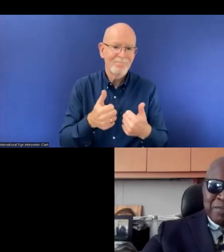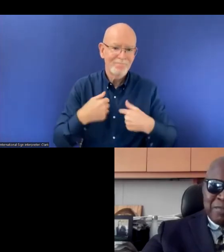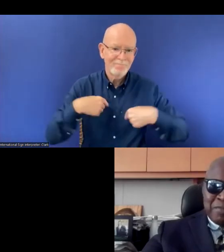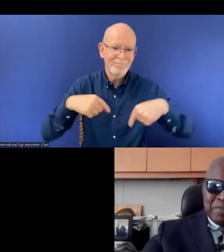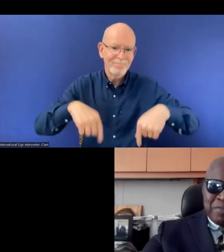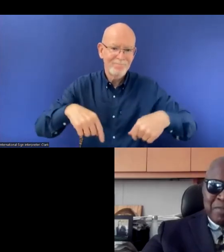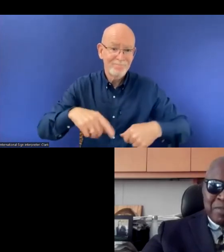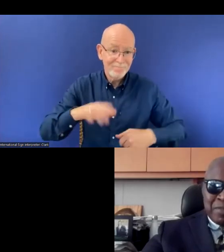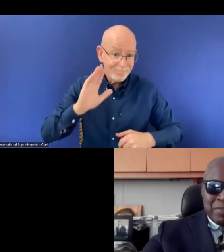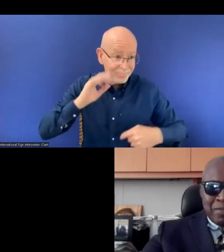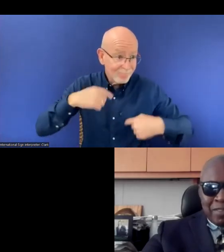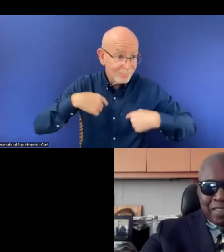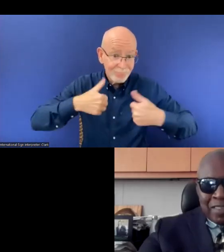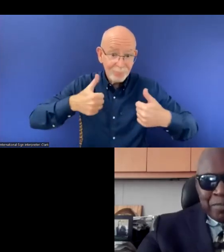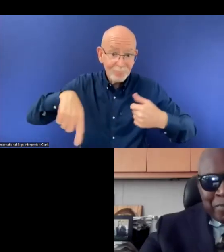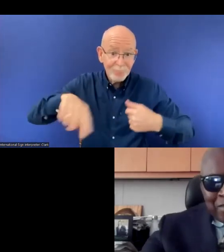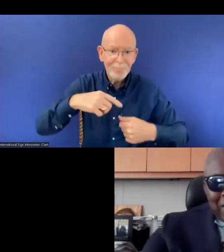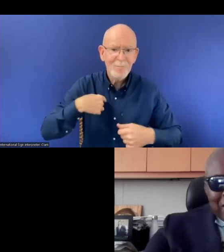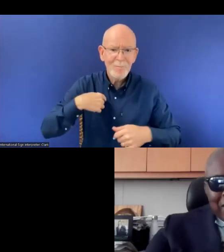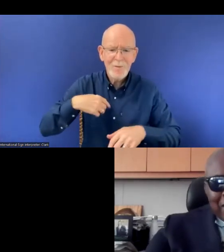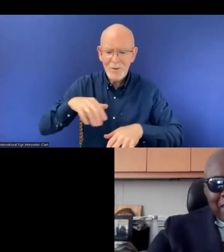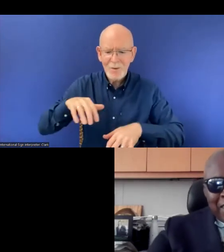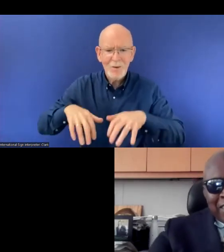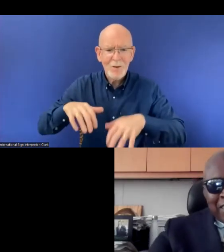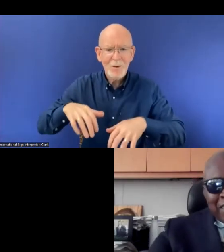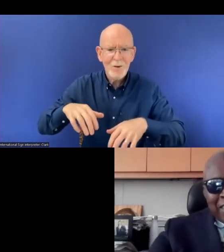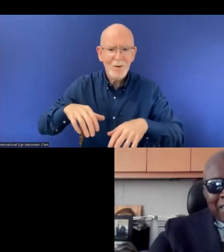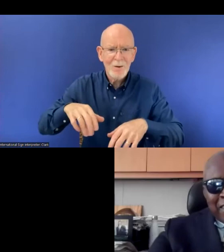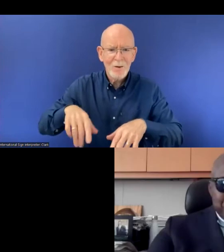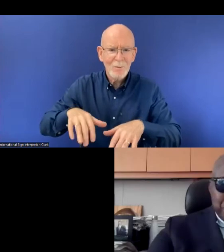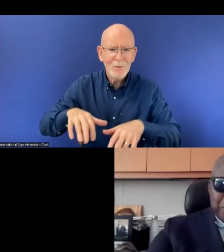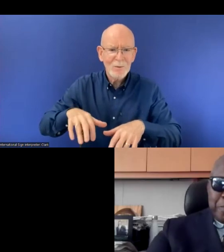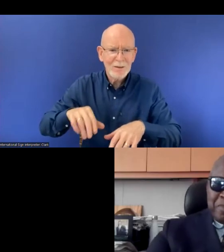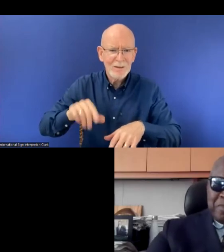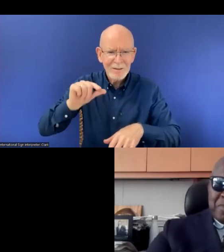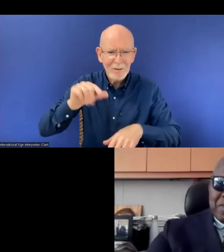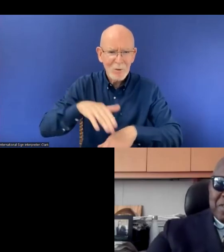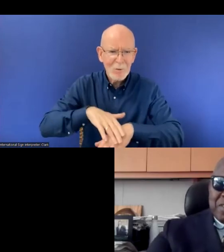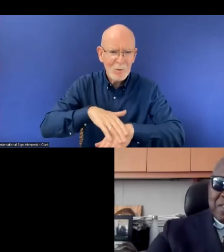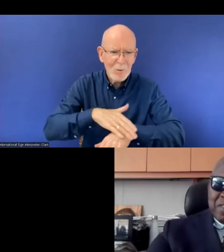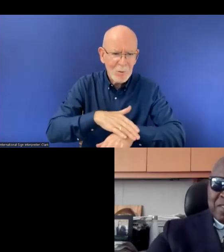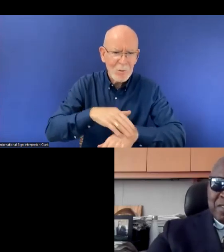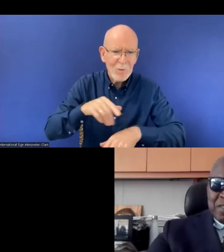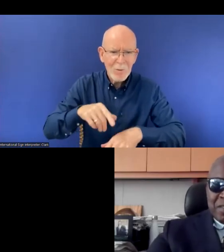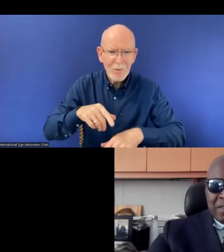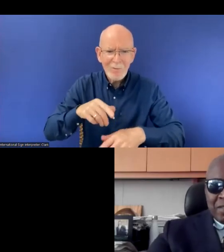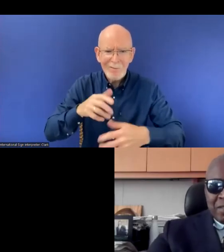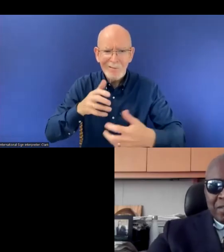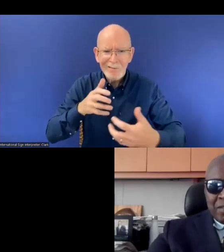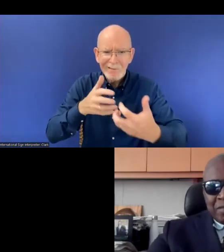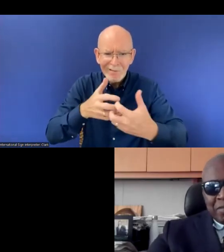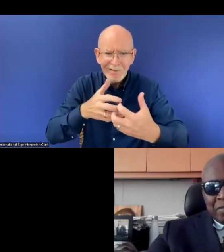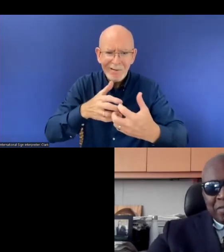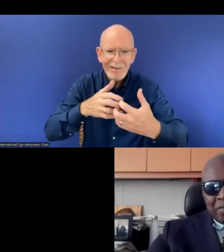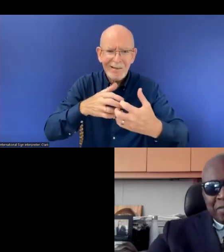are loud and clear, sir. Thank you for joining us. And we look forward to your words of welcome.